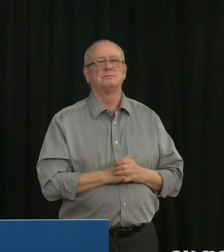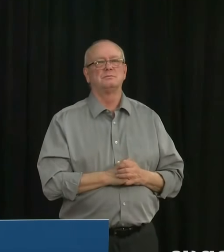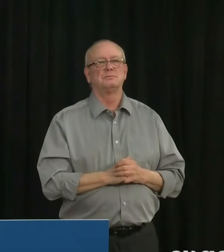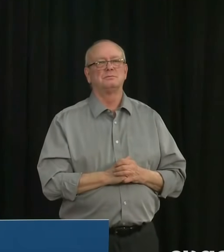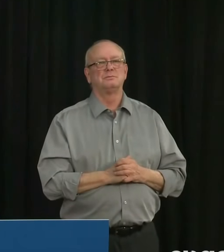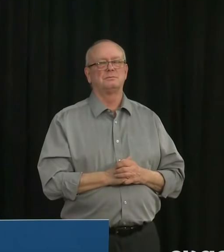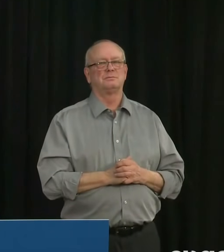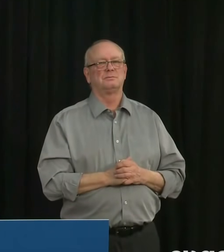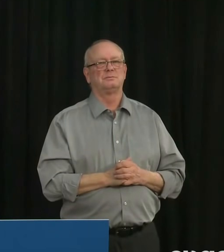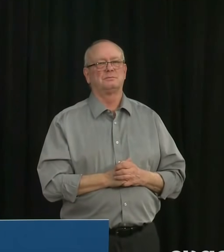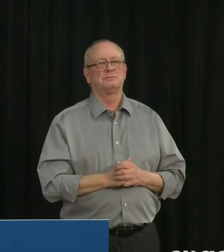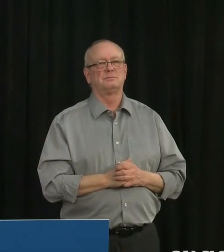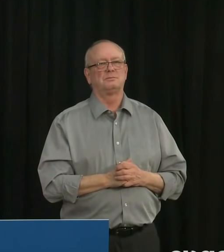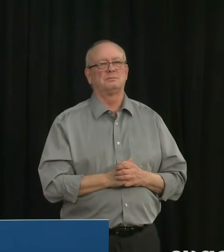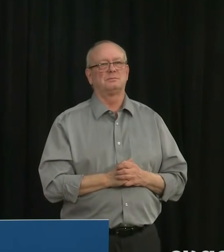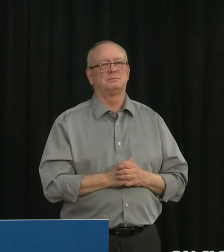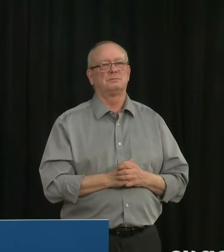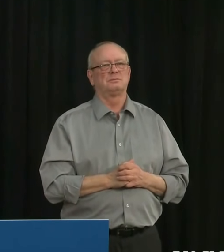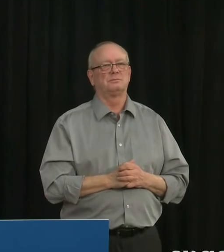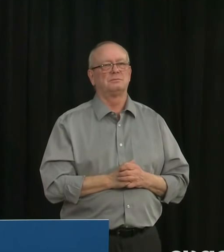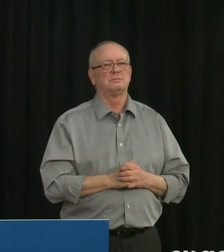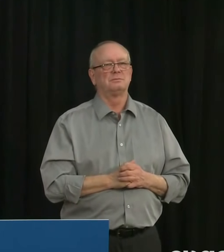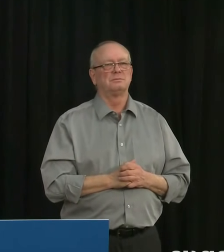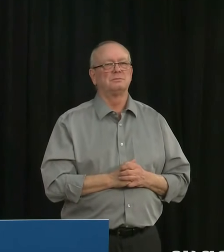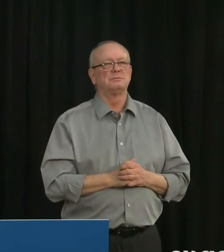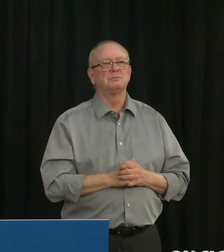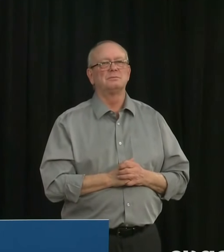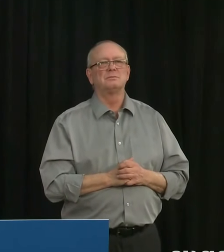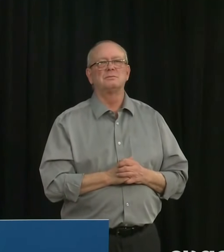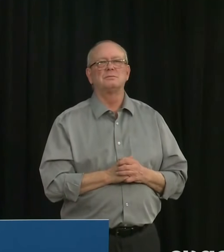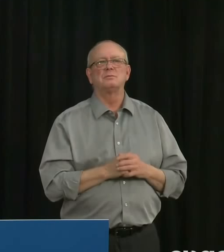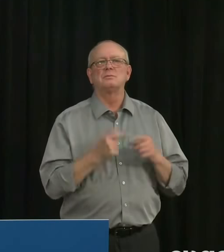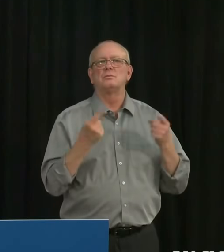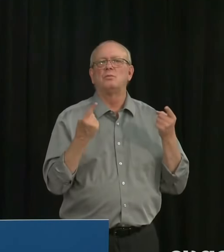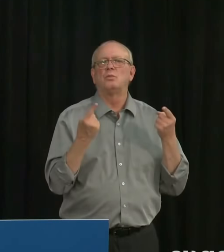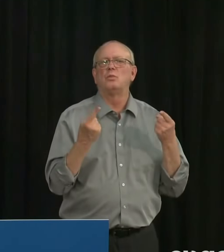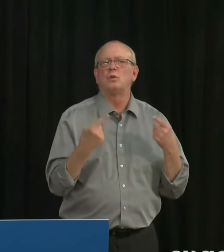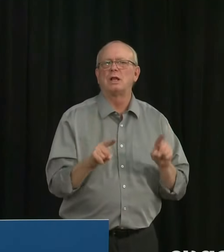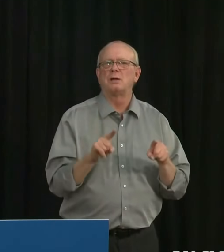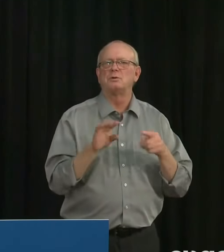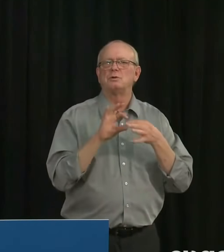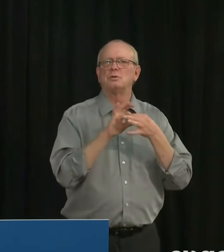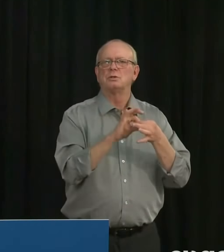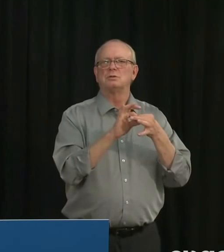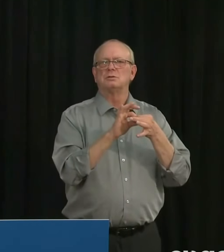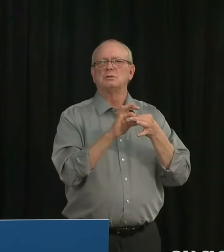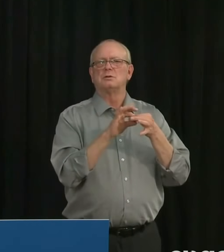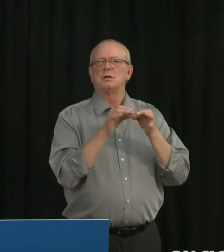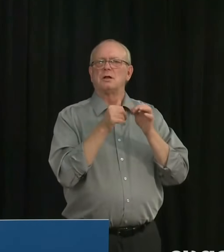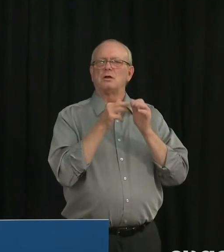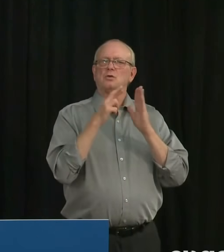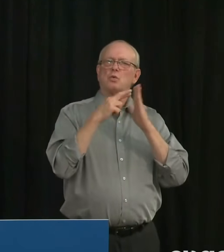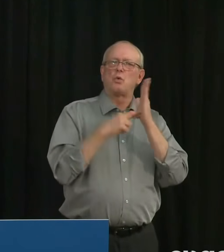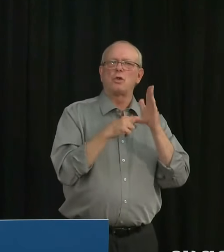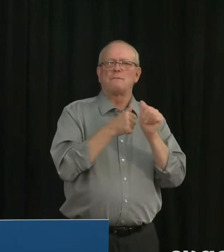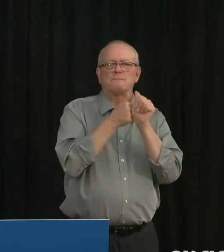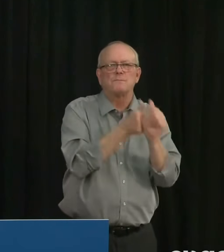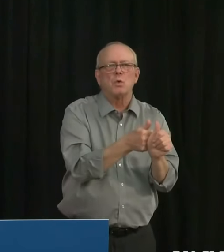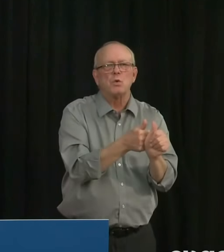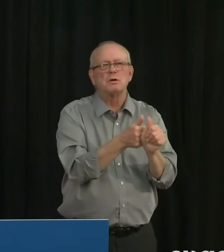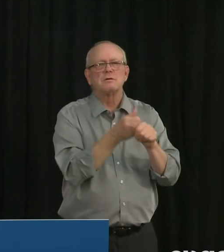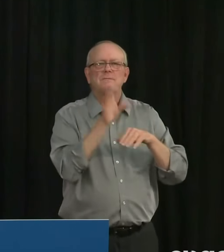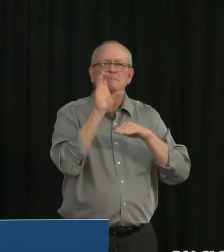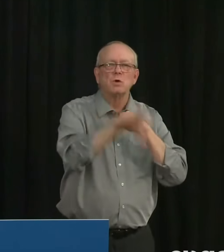is happening with enforcement? Our case numbers have risen drastically in recent weeks and months. Will we